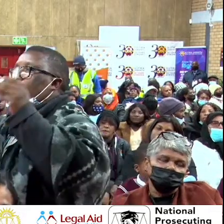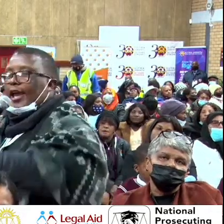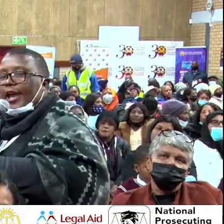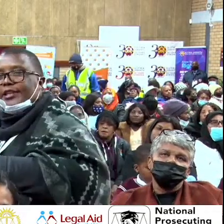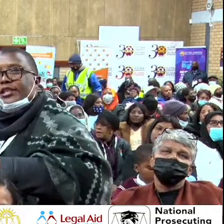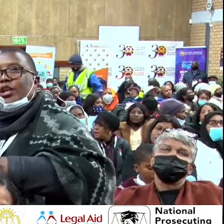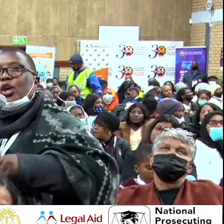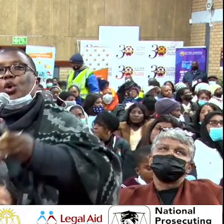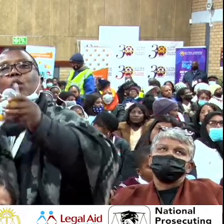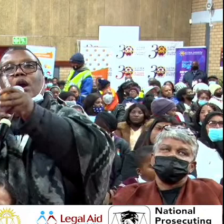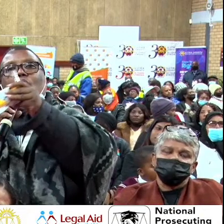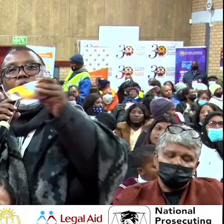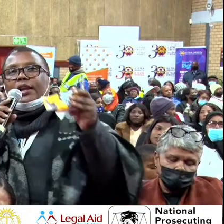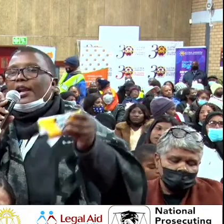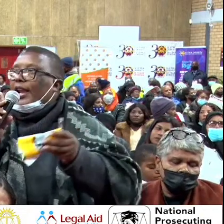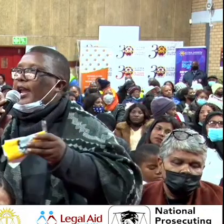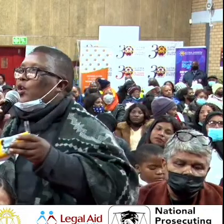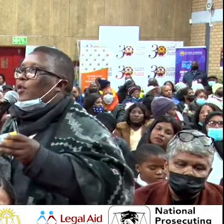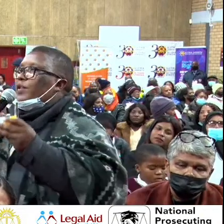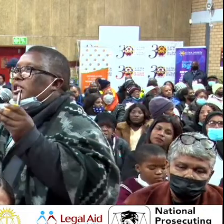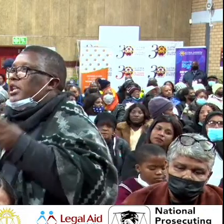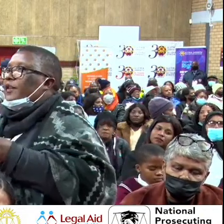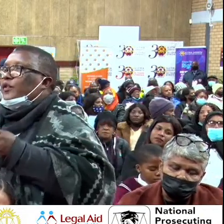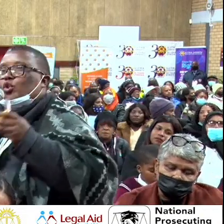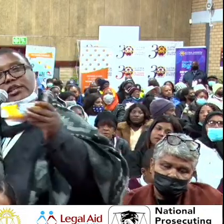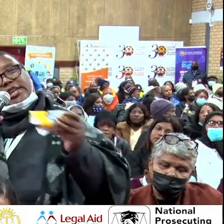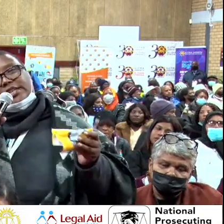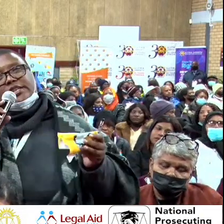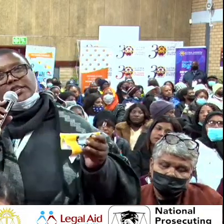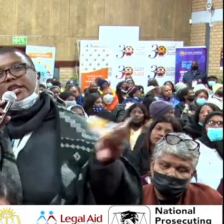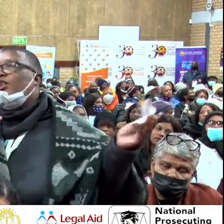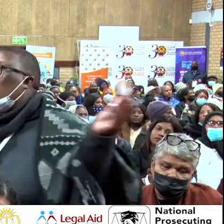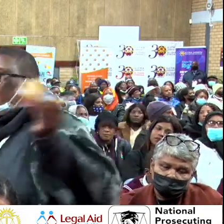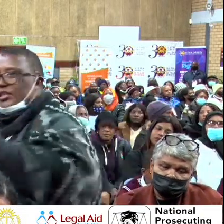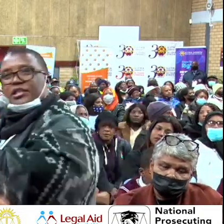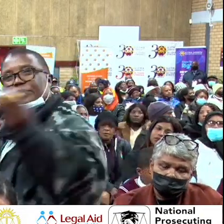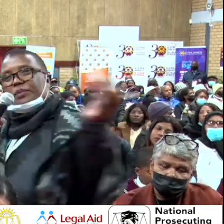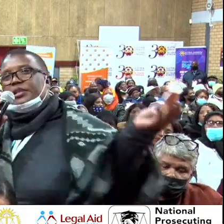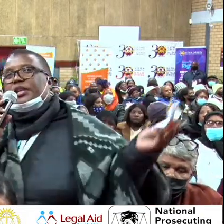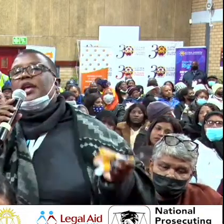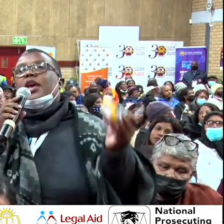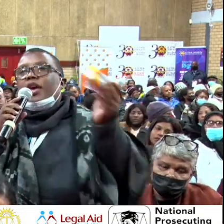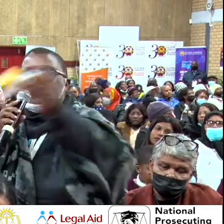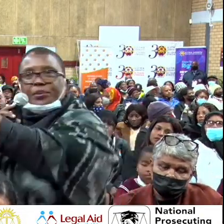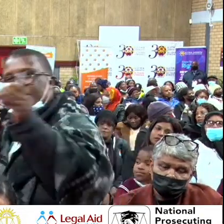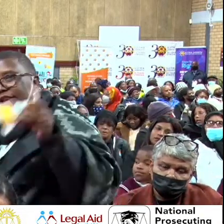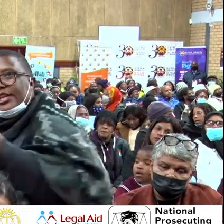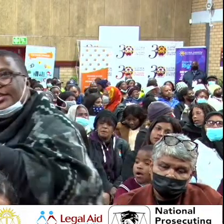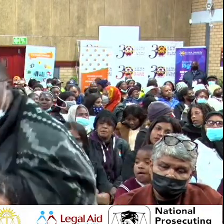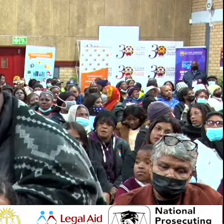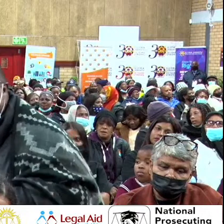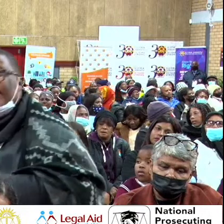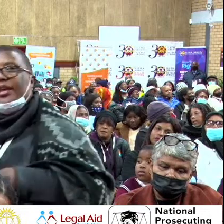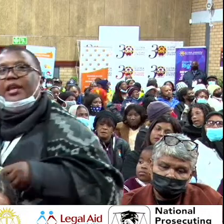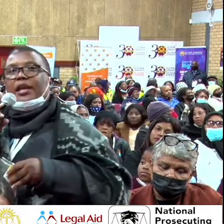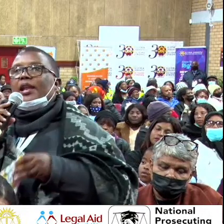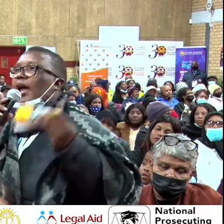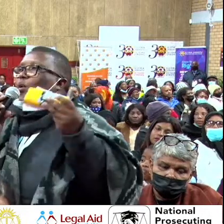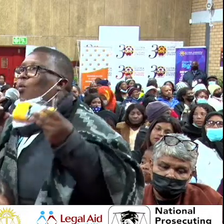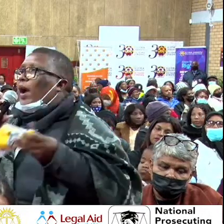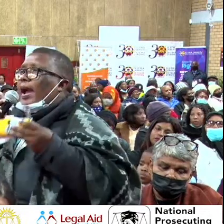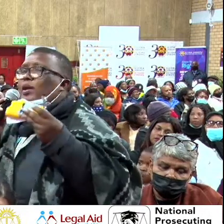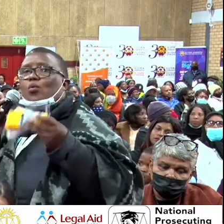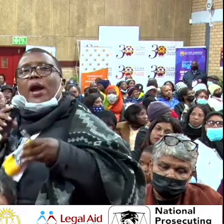And yet, you are all crying of the staff shortages in all these departments that have presented here.